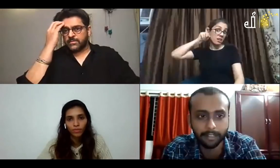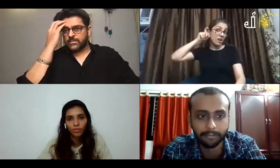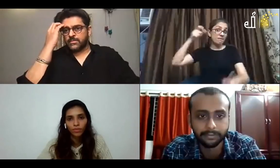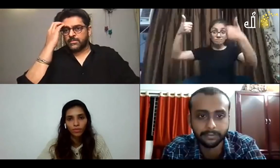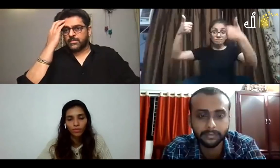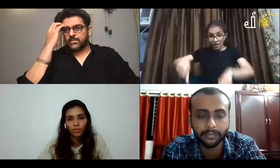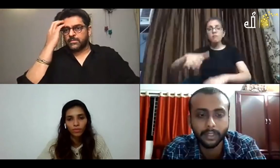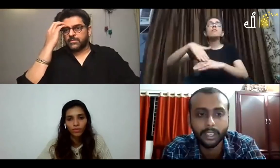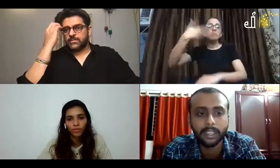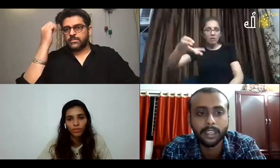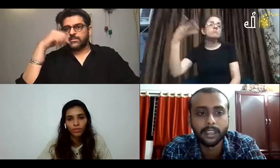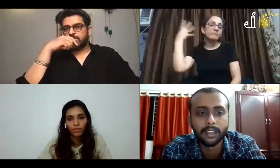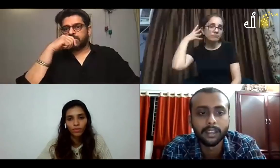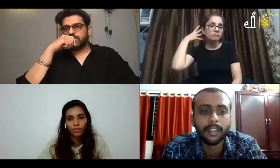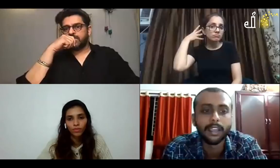the child.